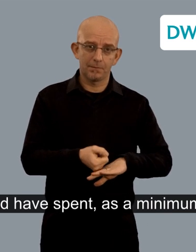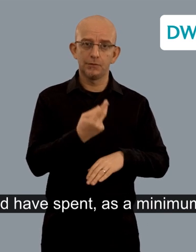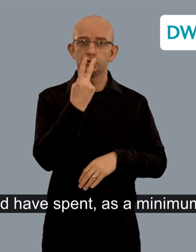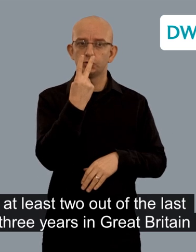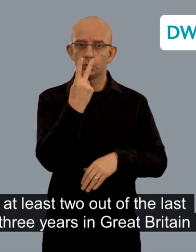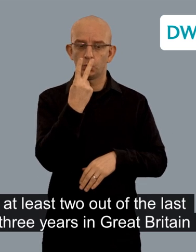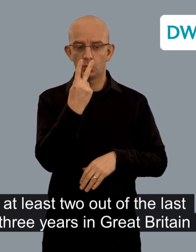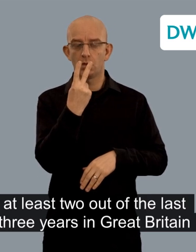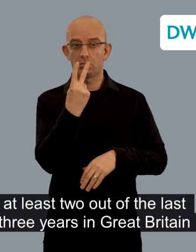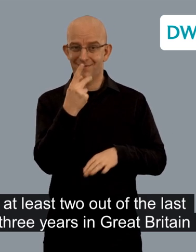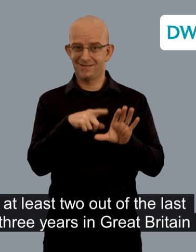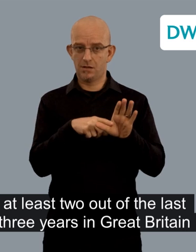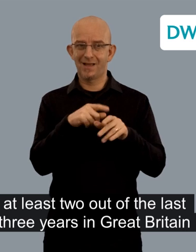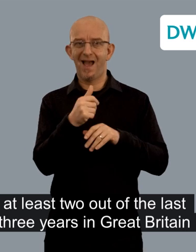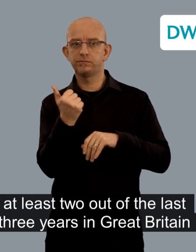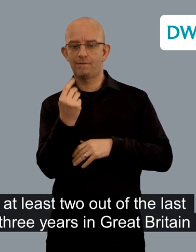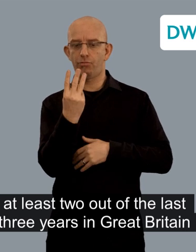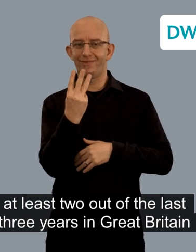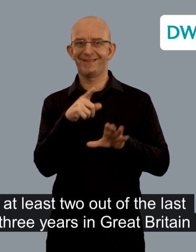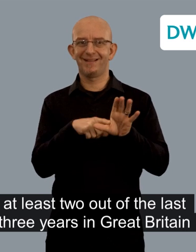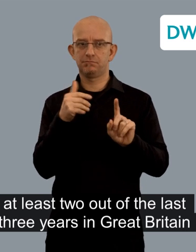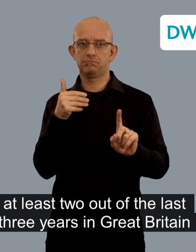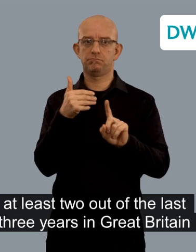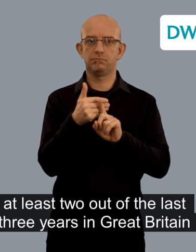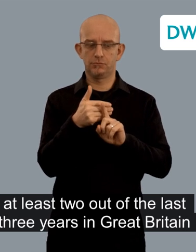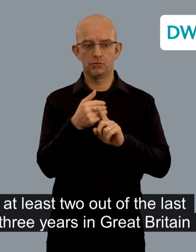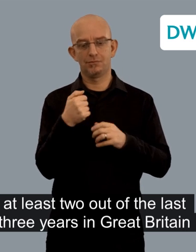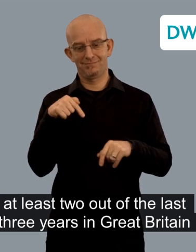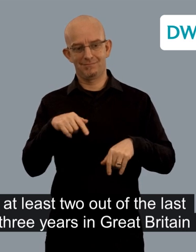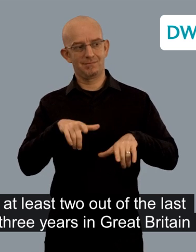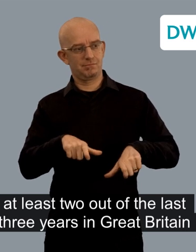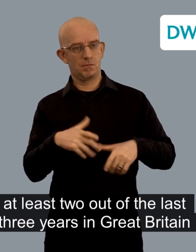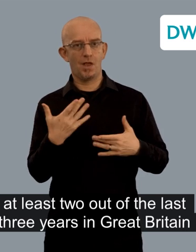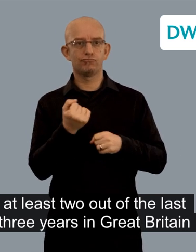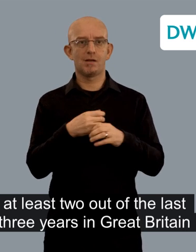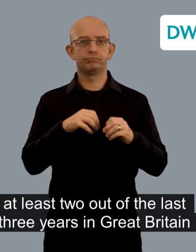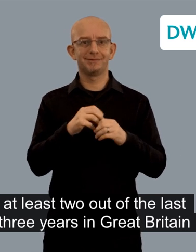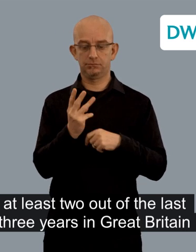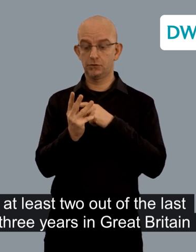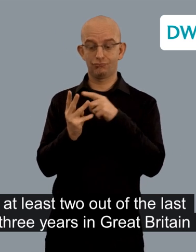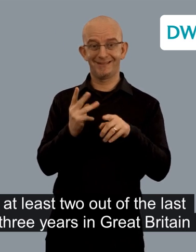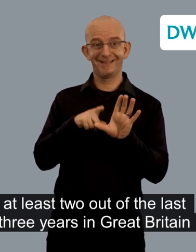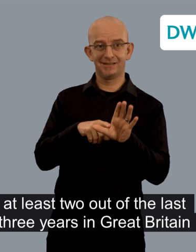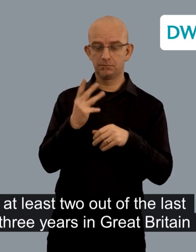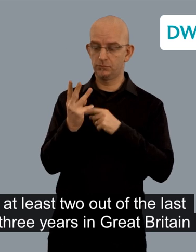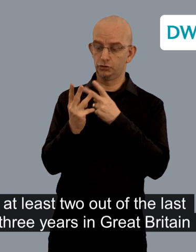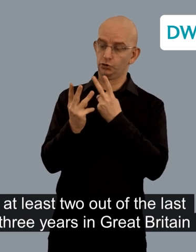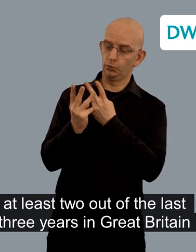2 out of the last 3 years in Great Britain before they can access PIP.